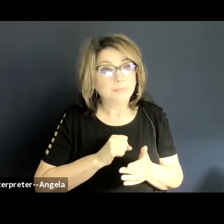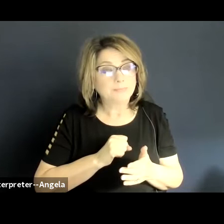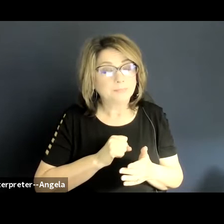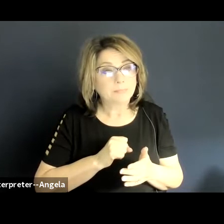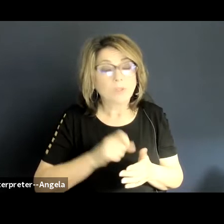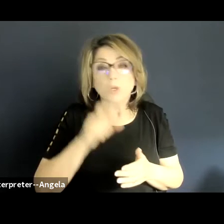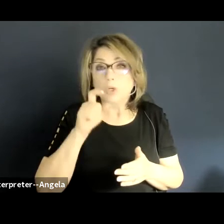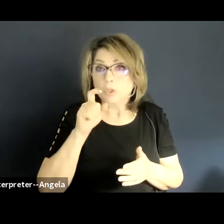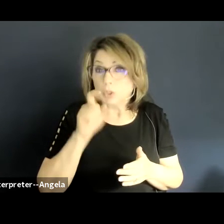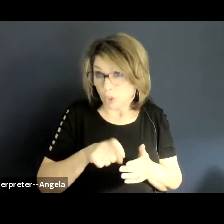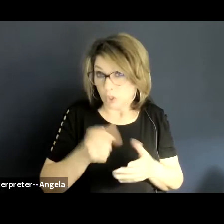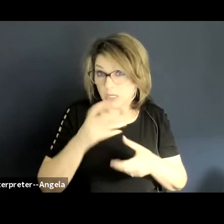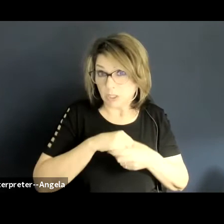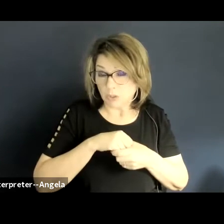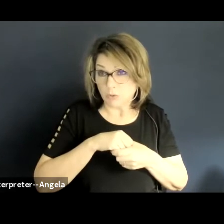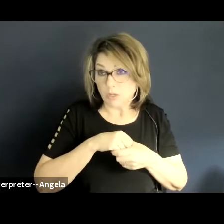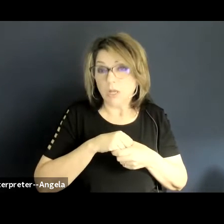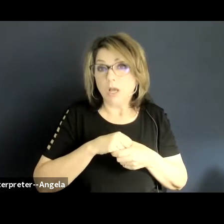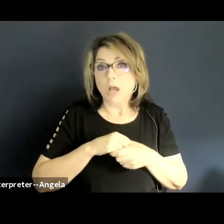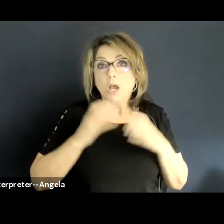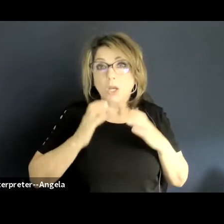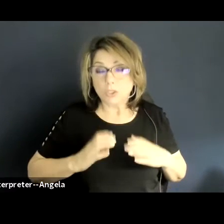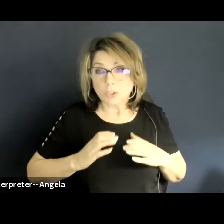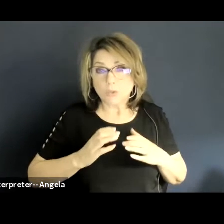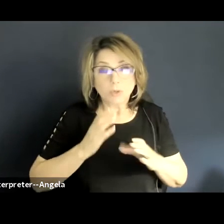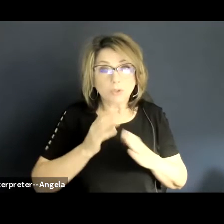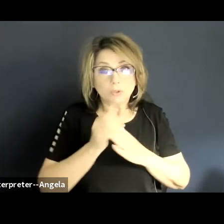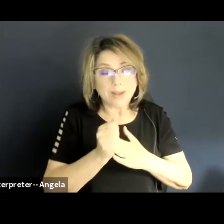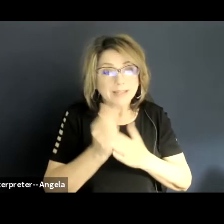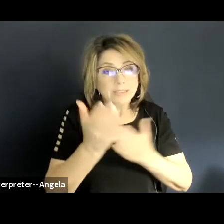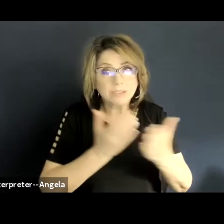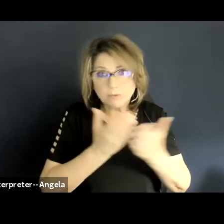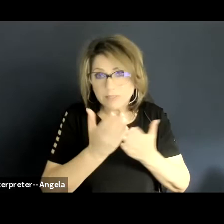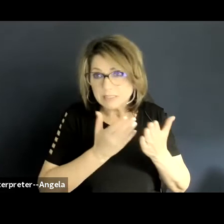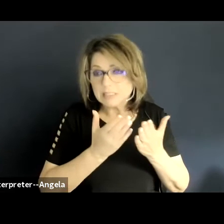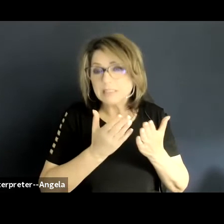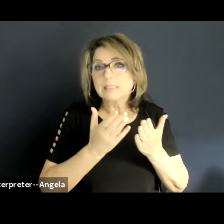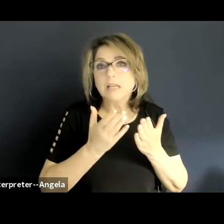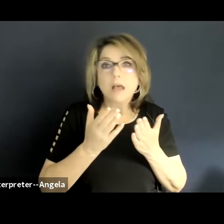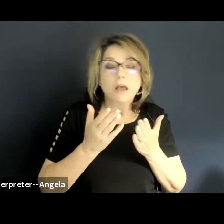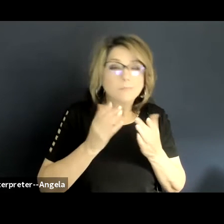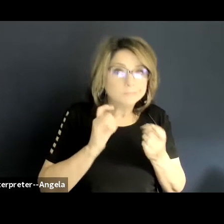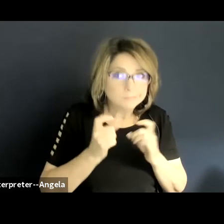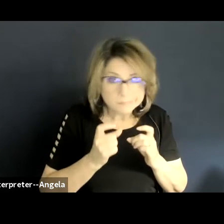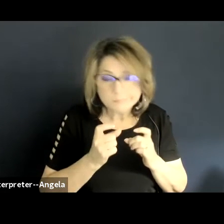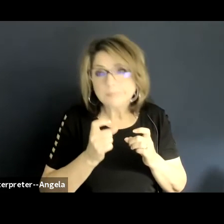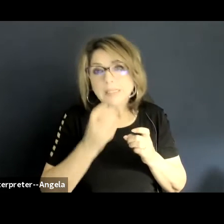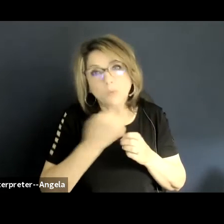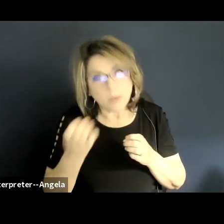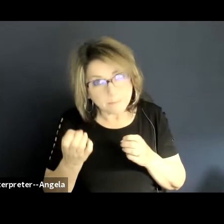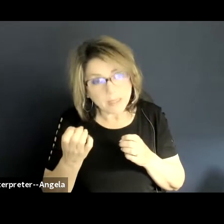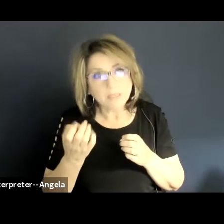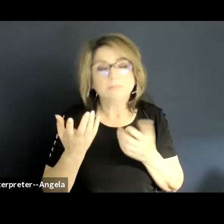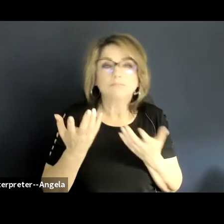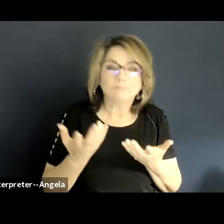That could include consumer directed services. It could include home mods. It could include equipment. They're going to have to